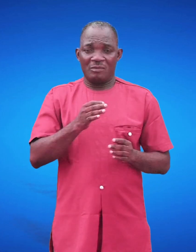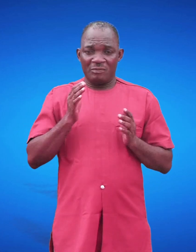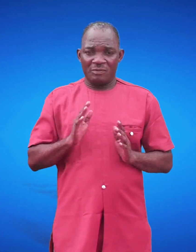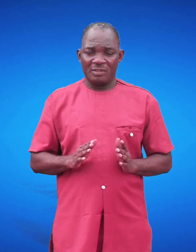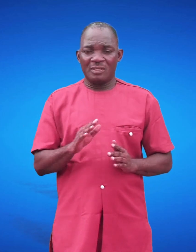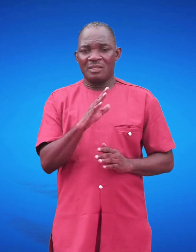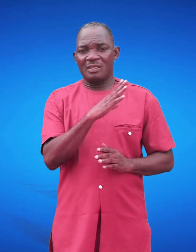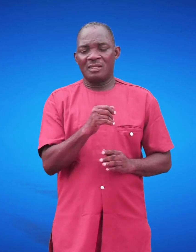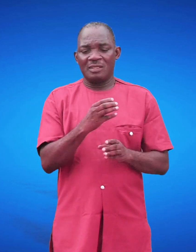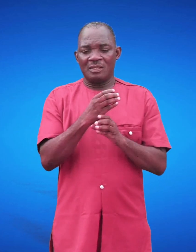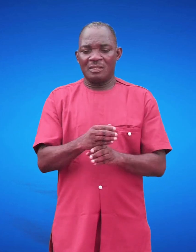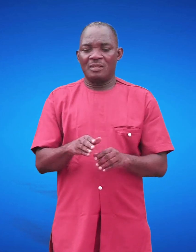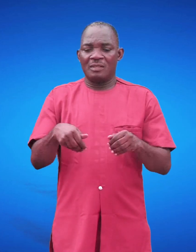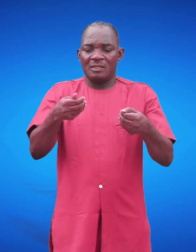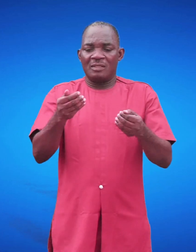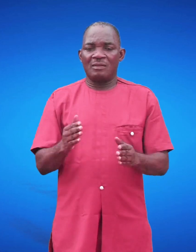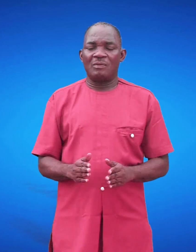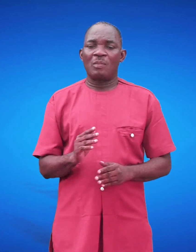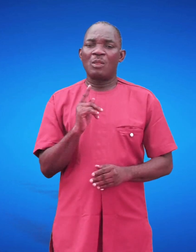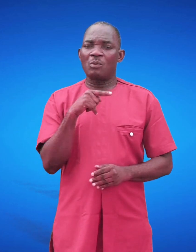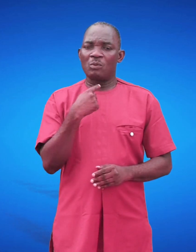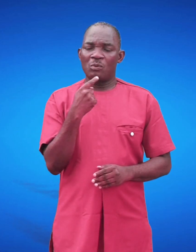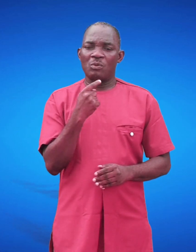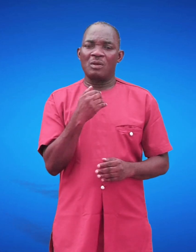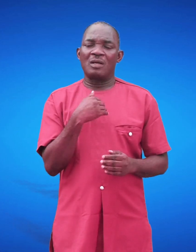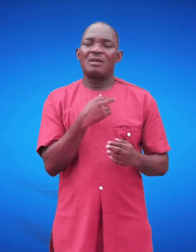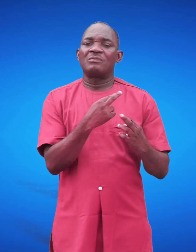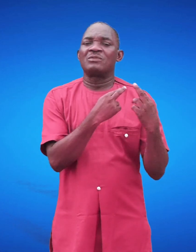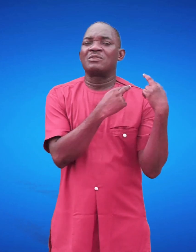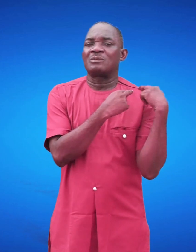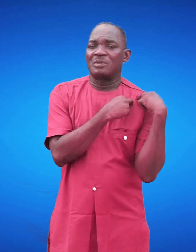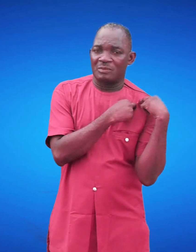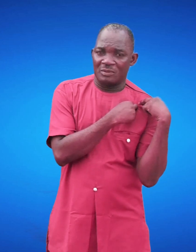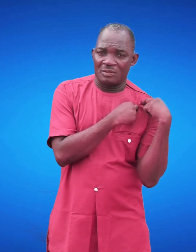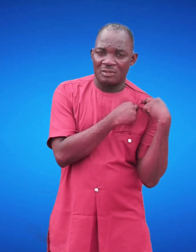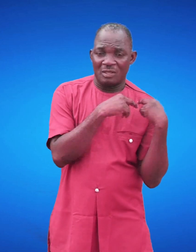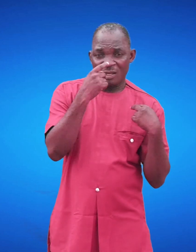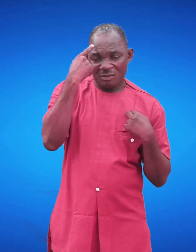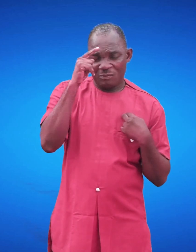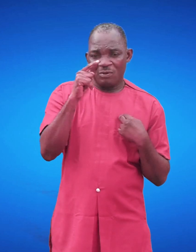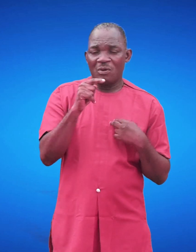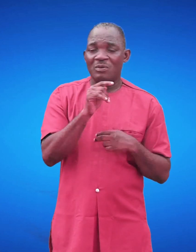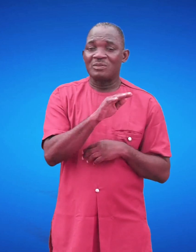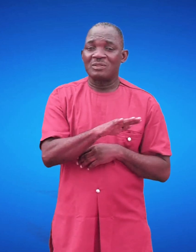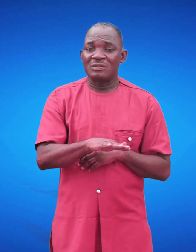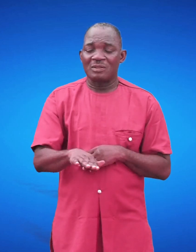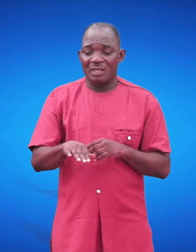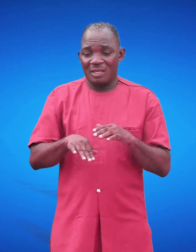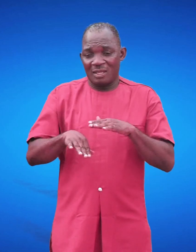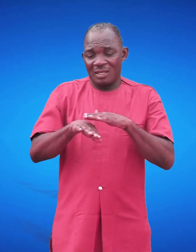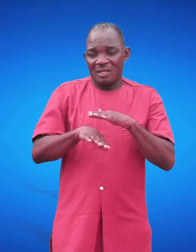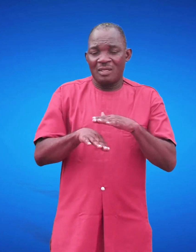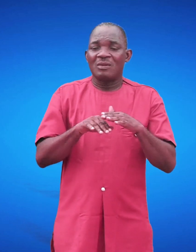and caregivers who have responsibilities for children under 16